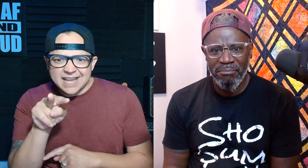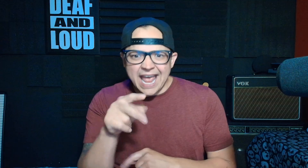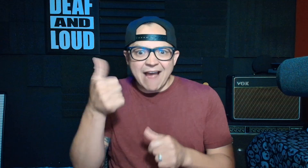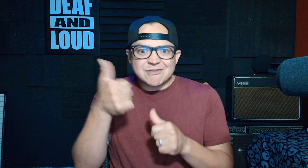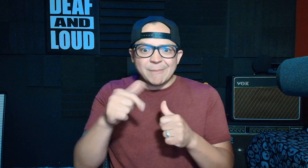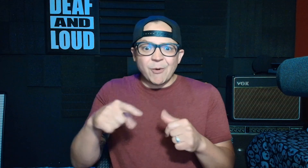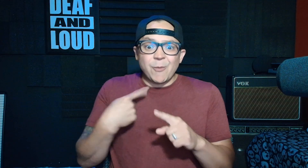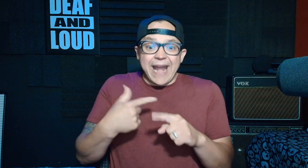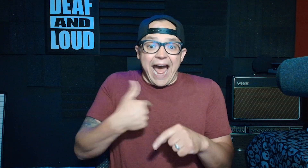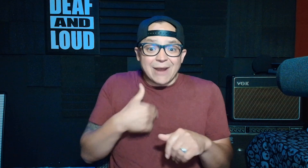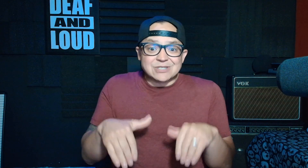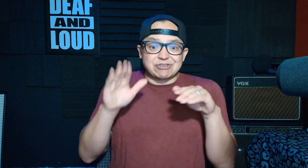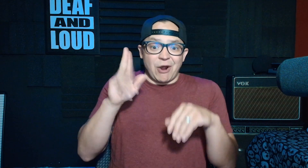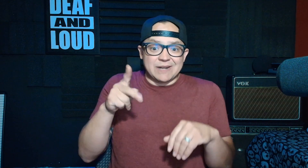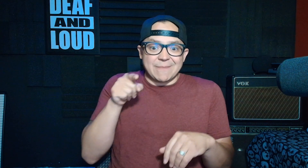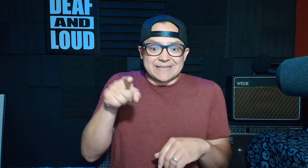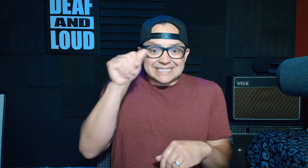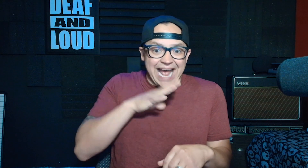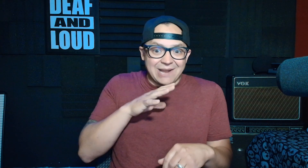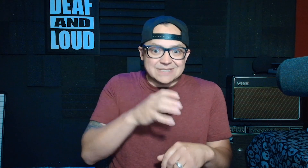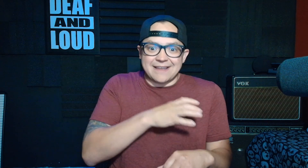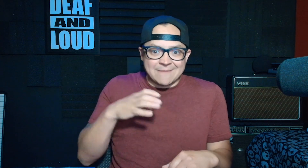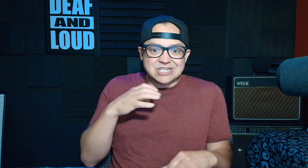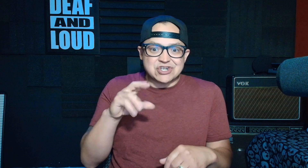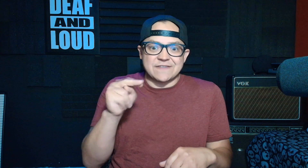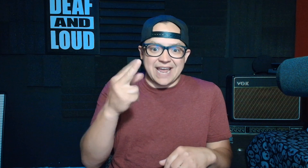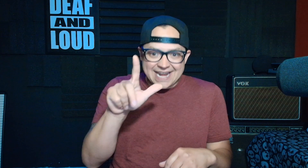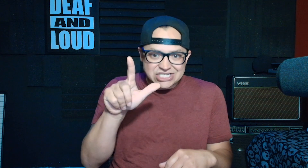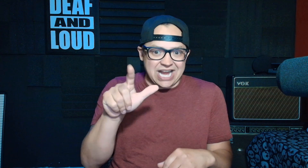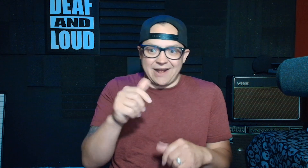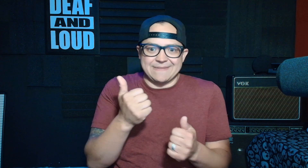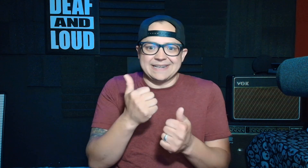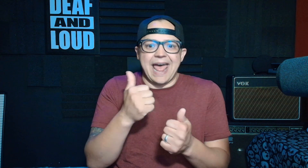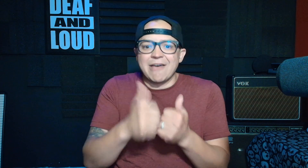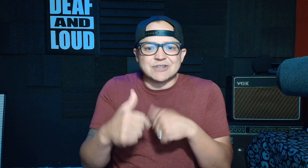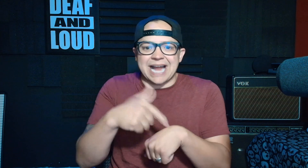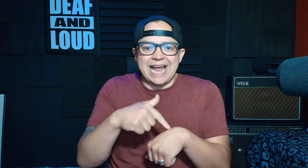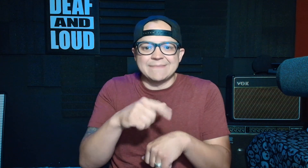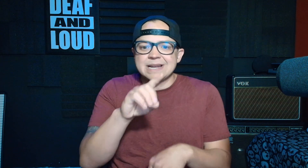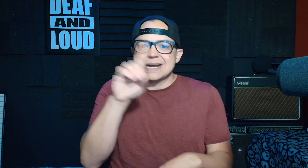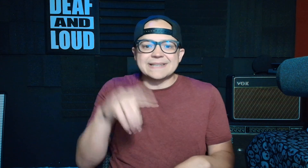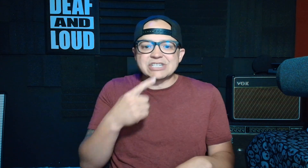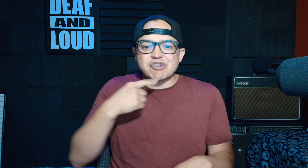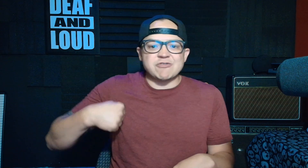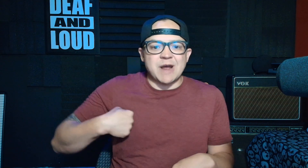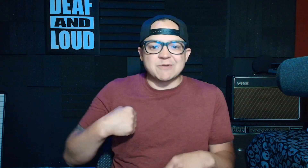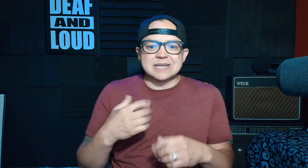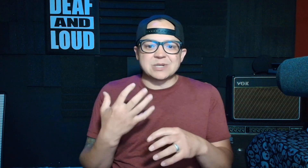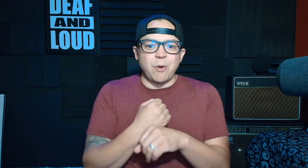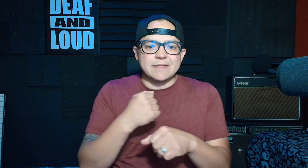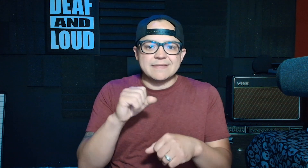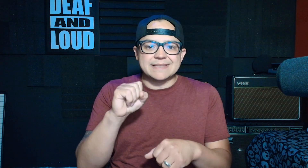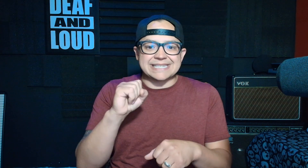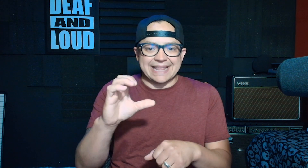was like, I remember when I was growing up, this guy was the commissioner of the NHL. I mean, every time the Detroit Red